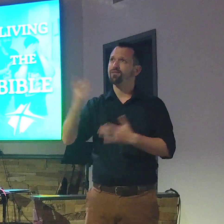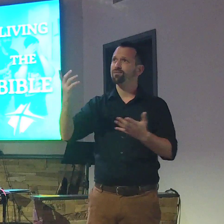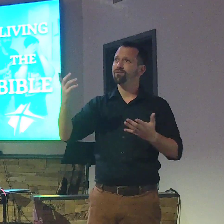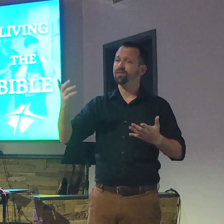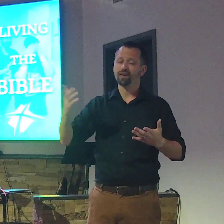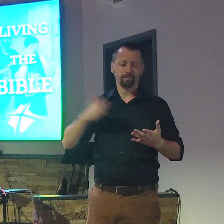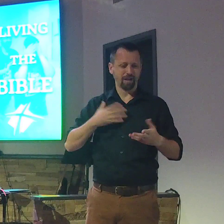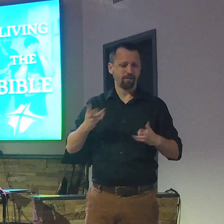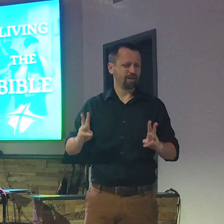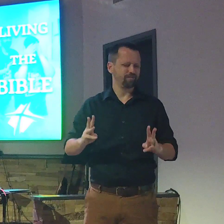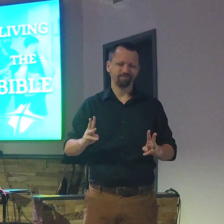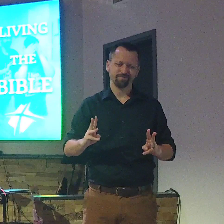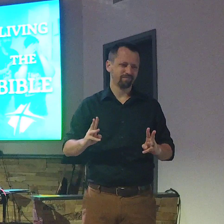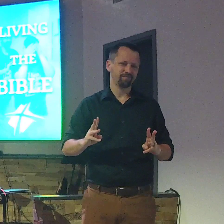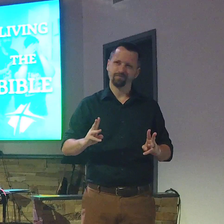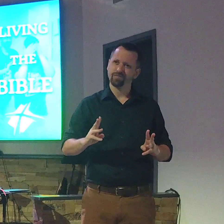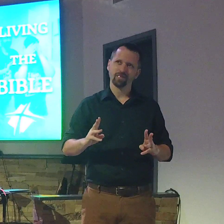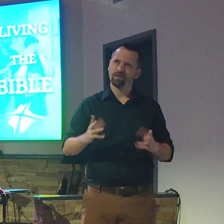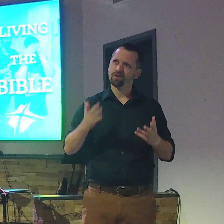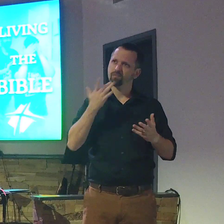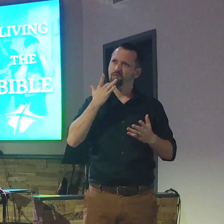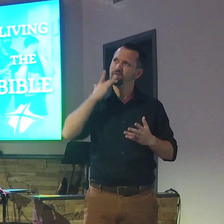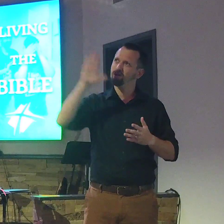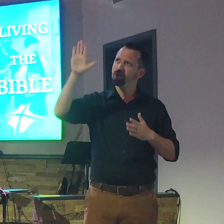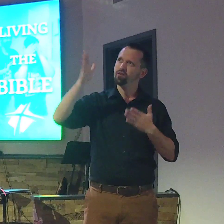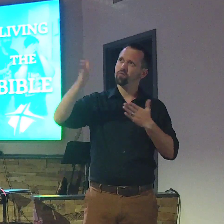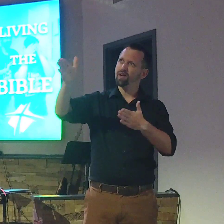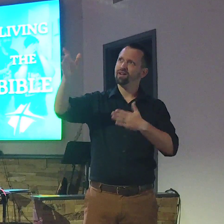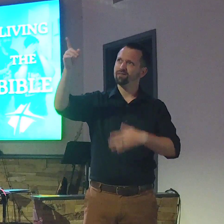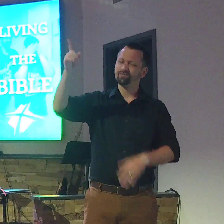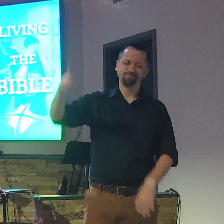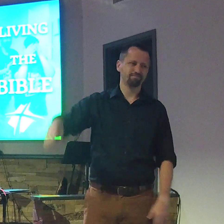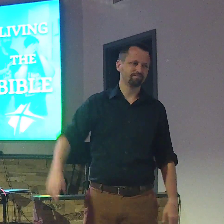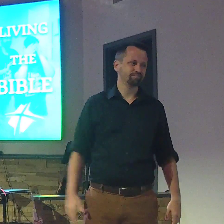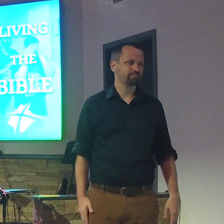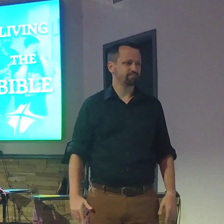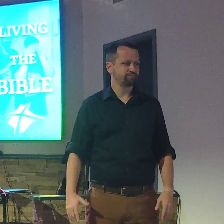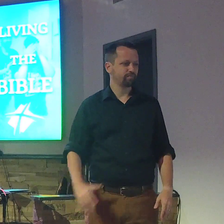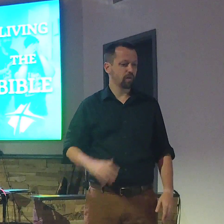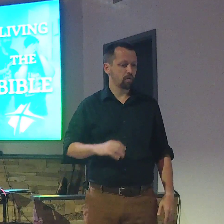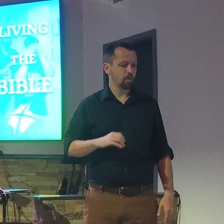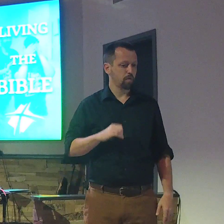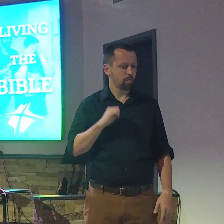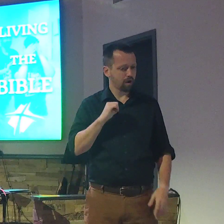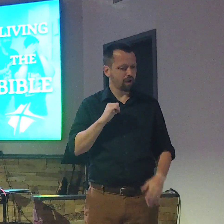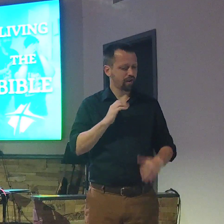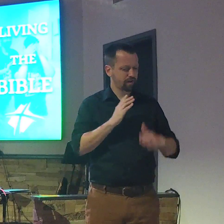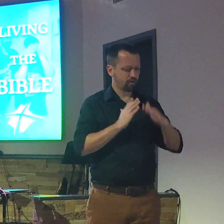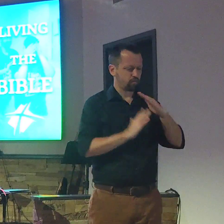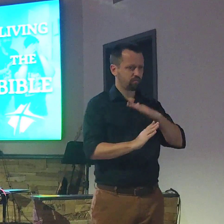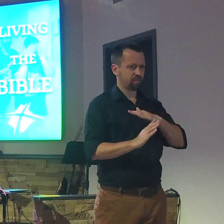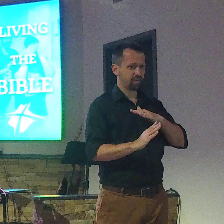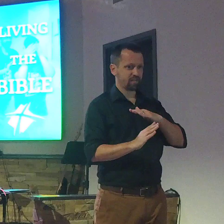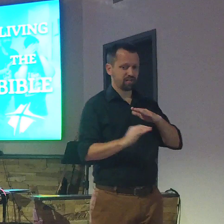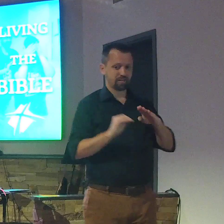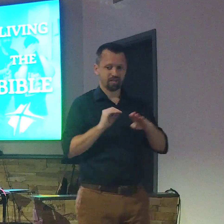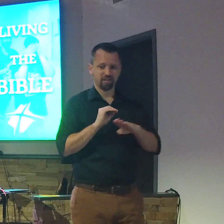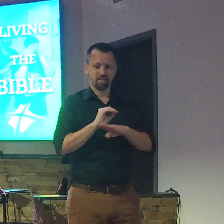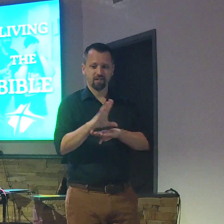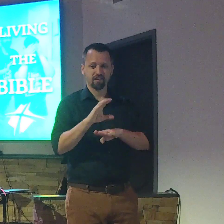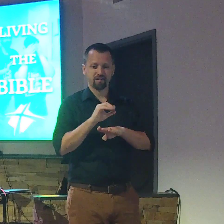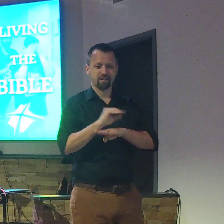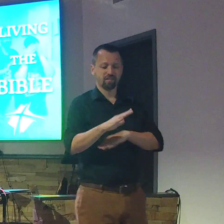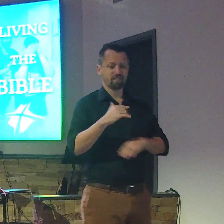get my way as long as I'm going God's way. Mm-hmm. Pride and humility also affect the way that we